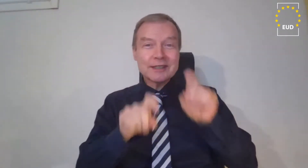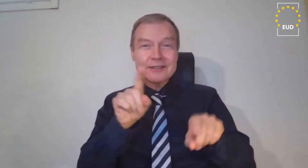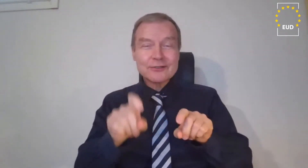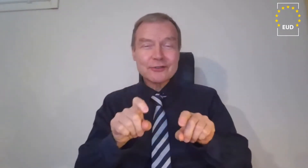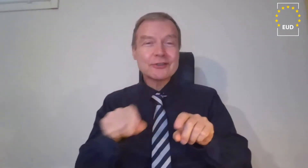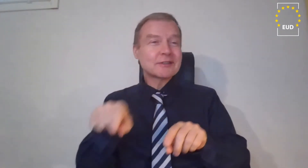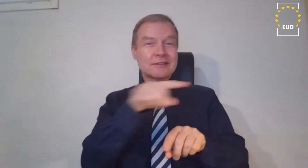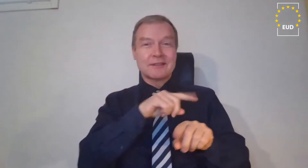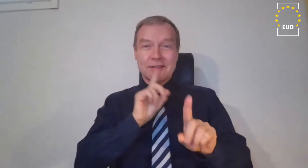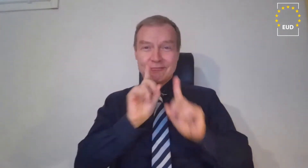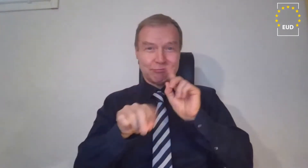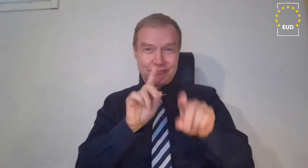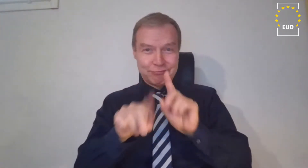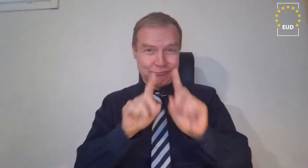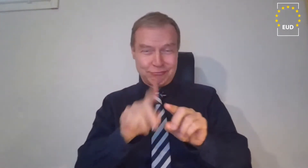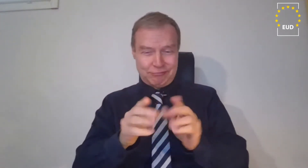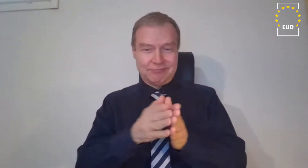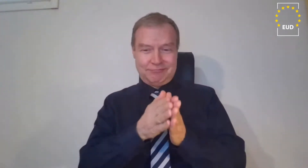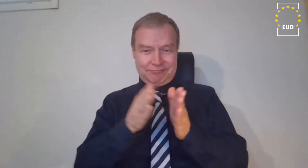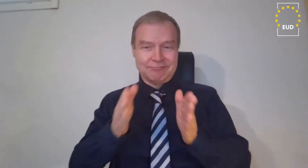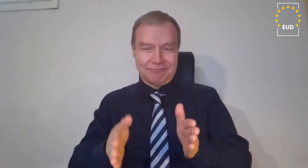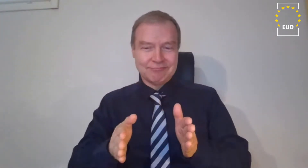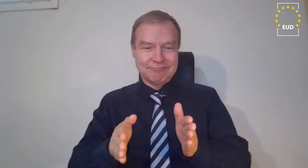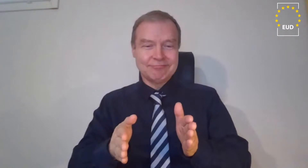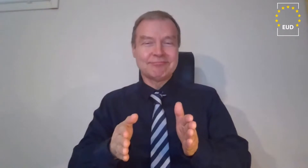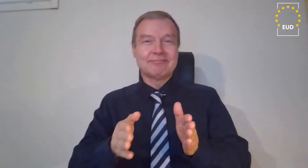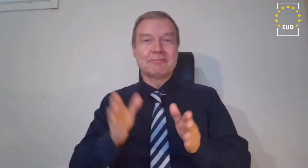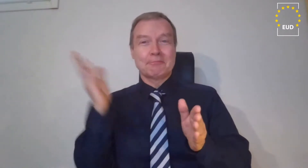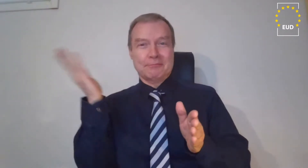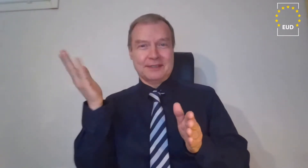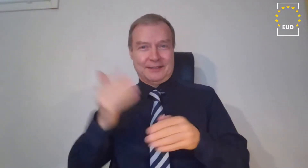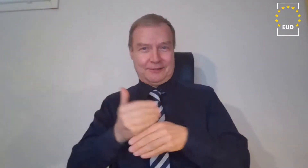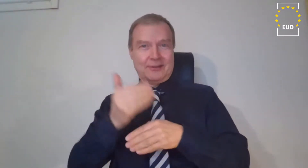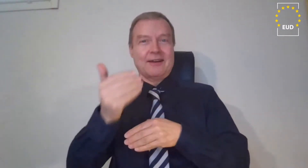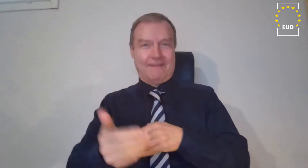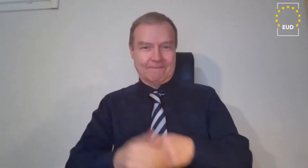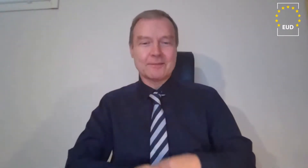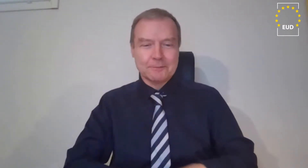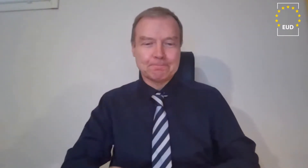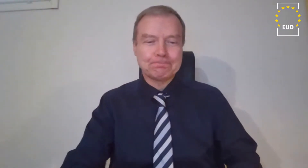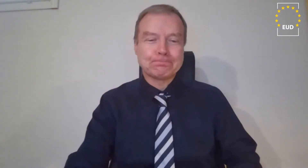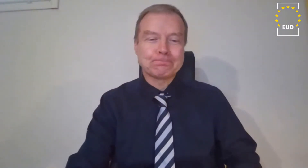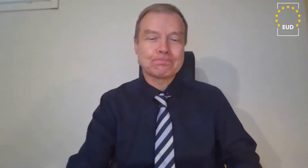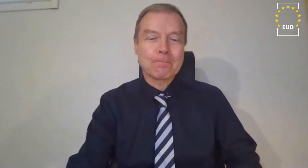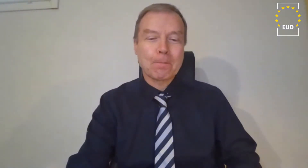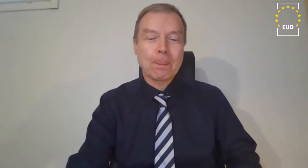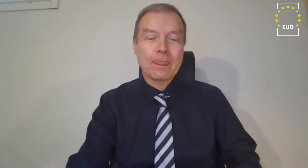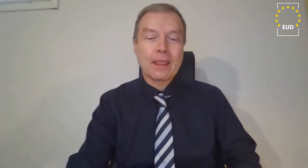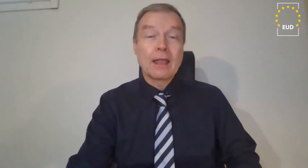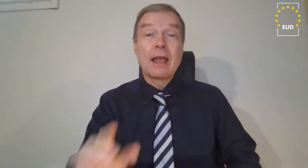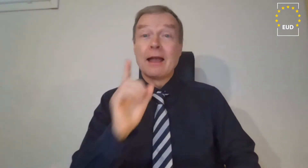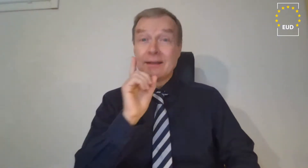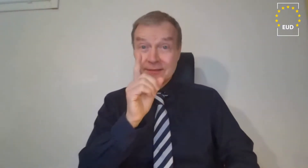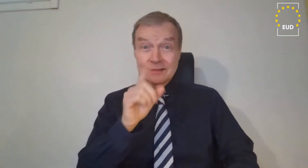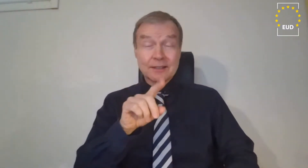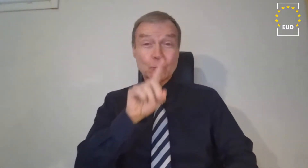And after their presentations, we'll have an opportunity for you to make comments or